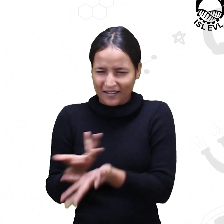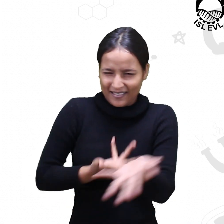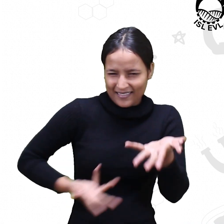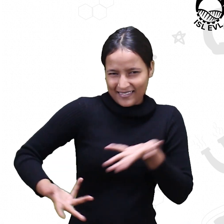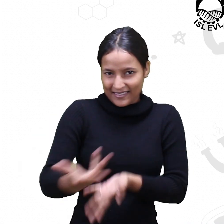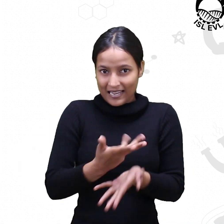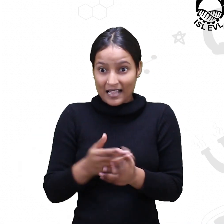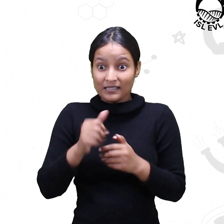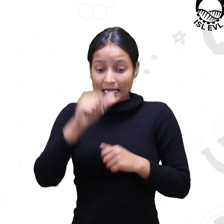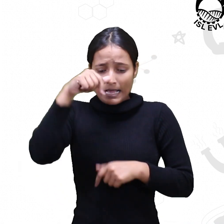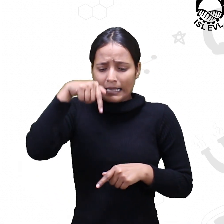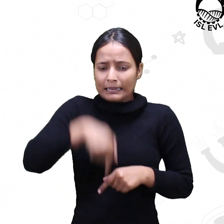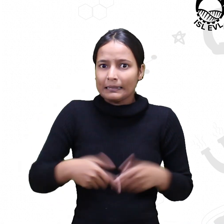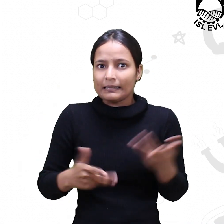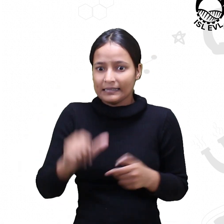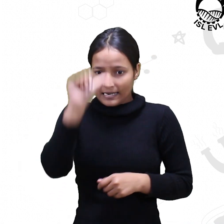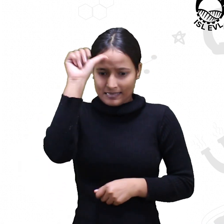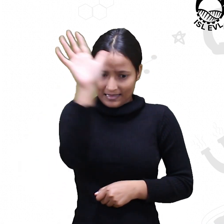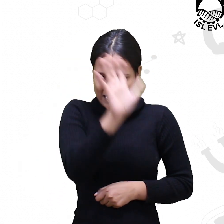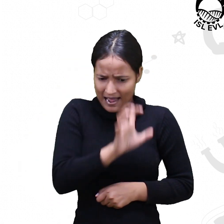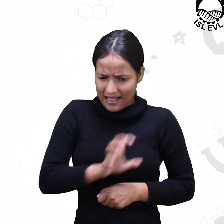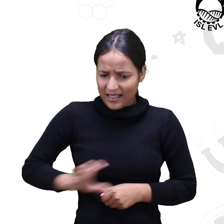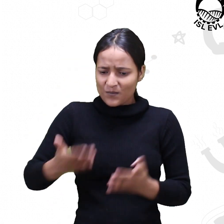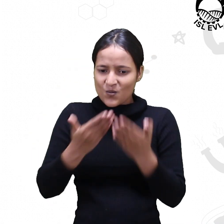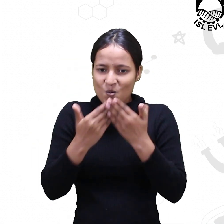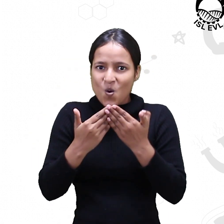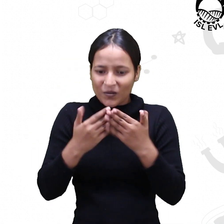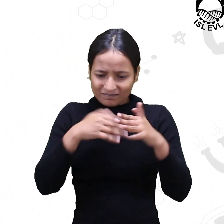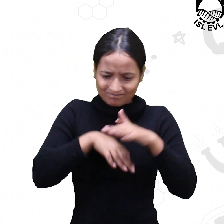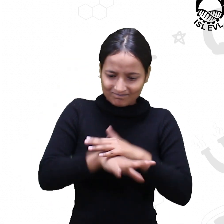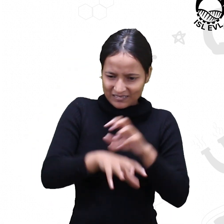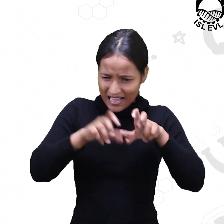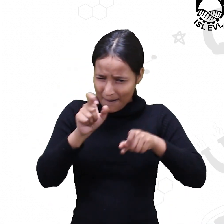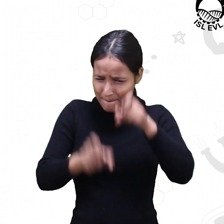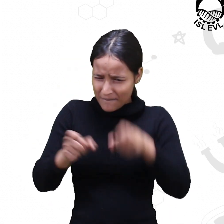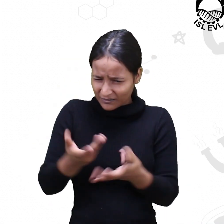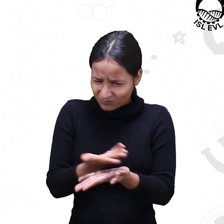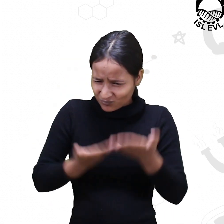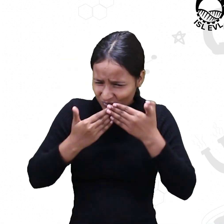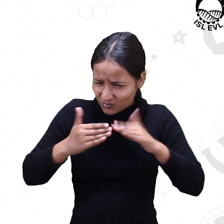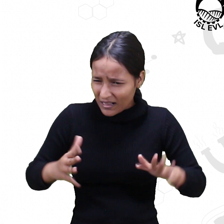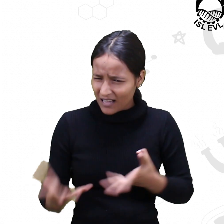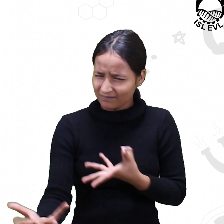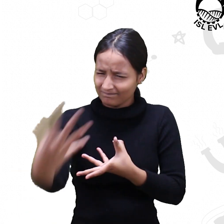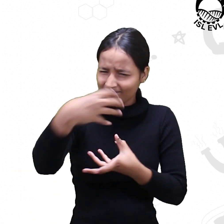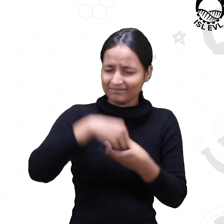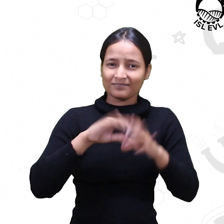across schools are joining us on our curiosity chasing endeavor.